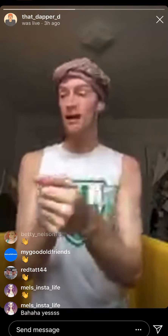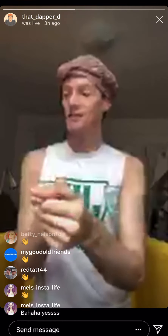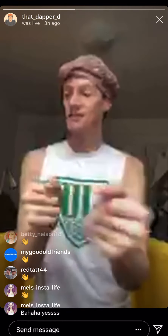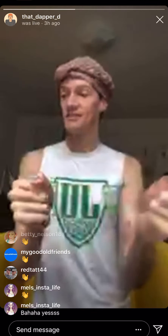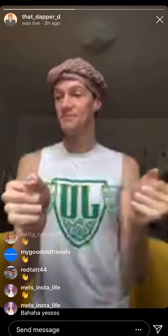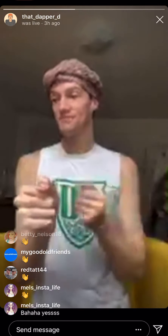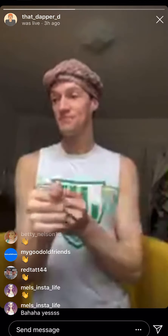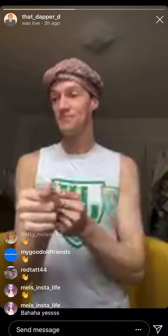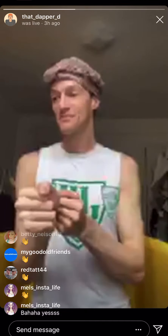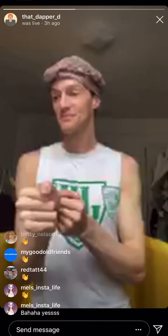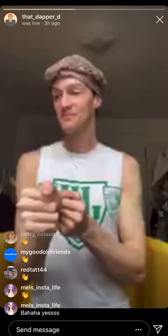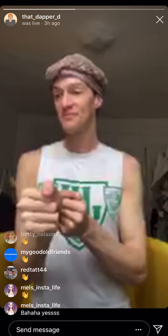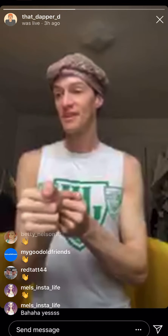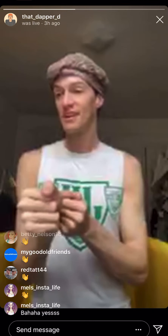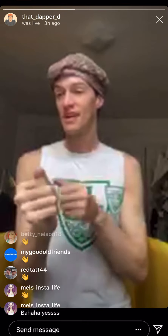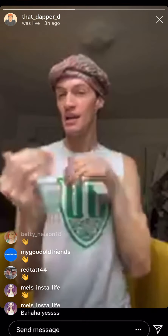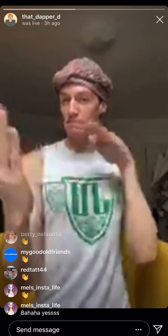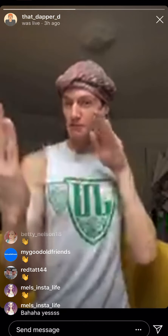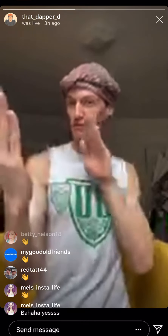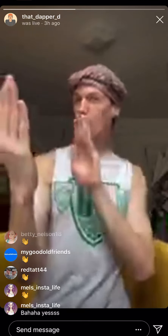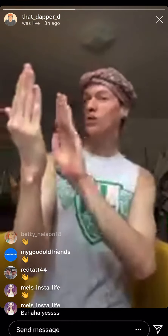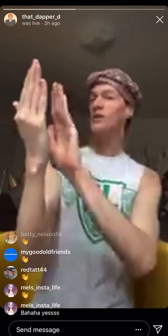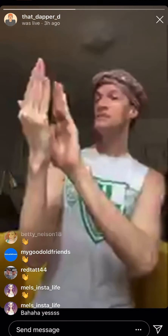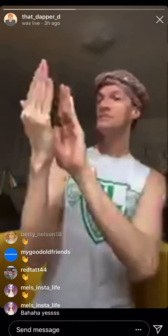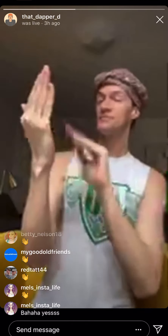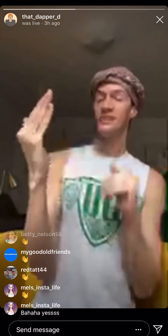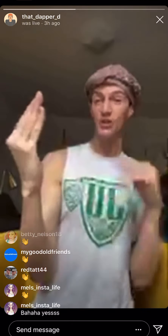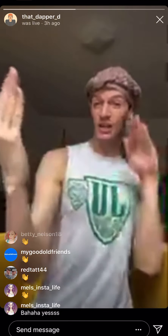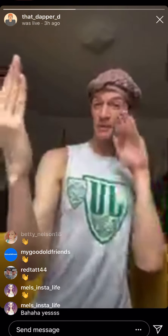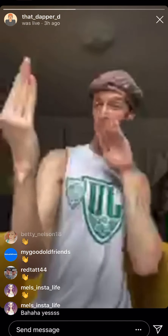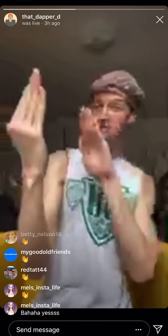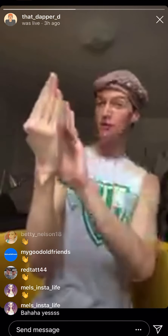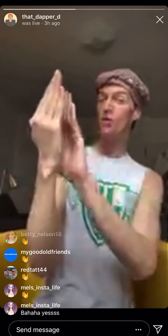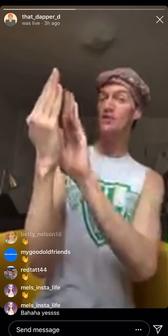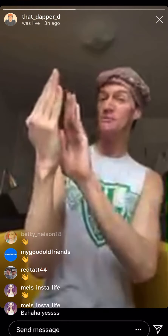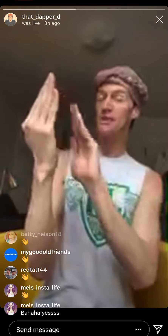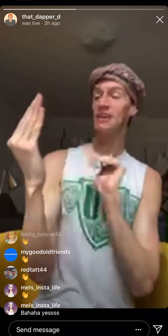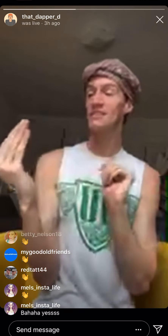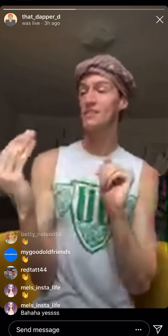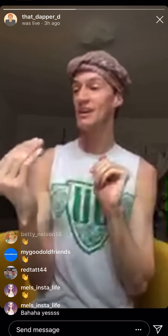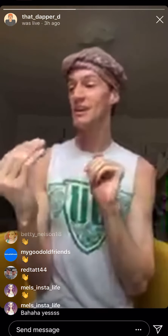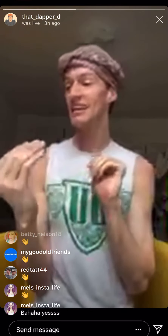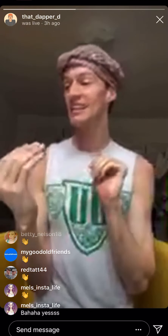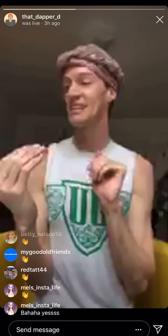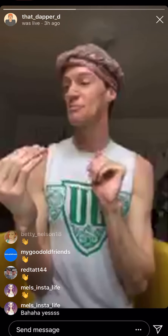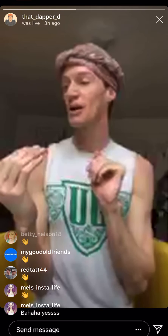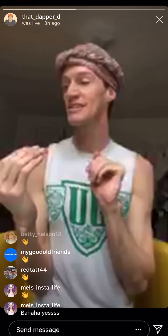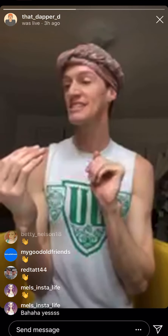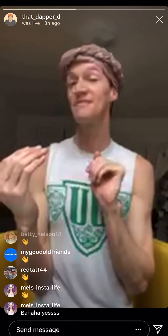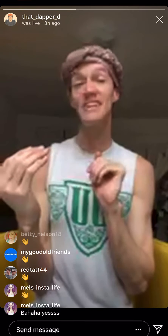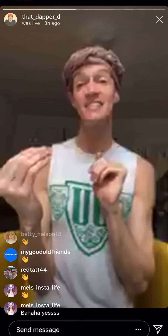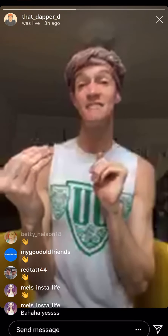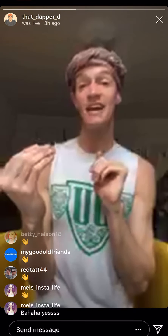before you're coming before something so uh in the presence face to face